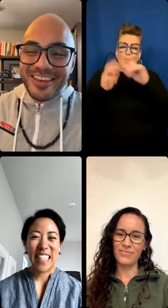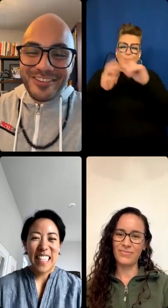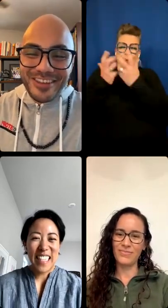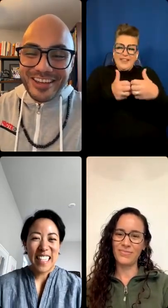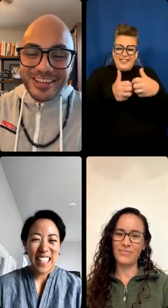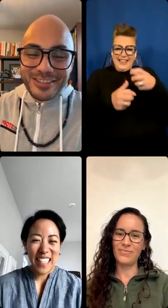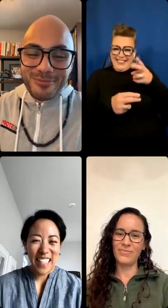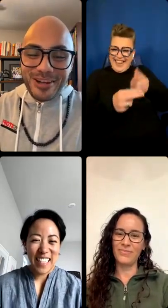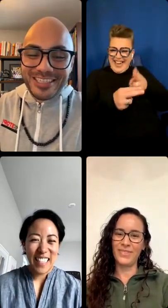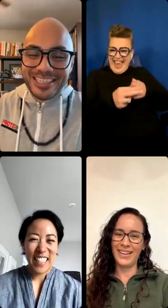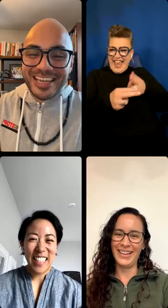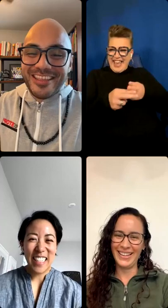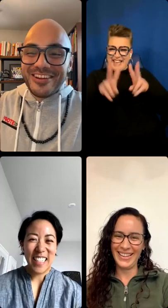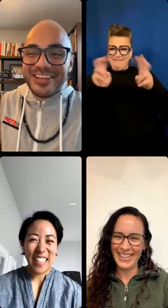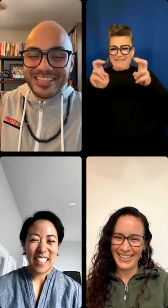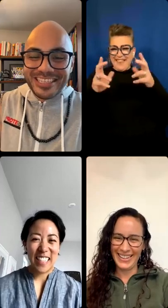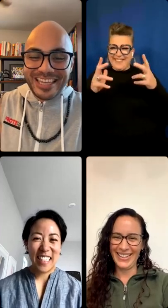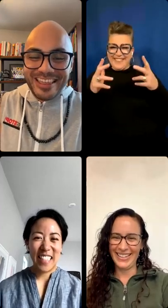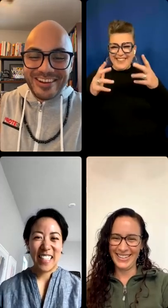the collective project.